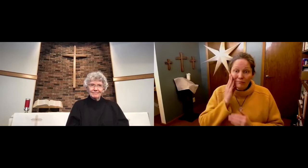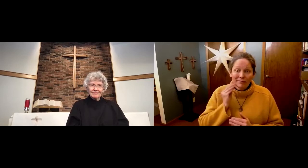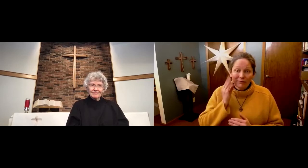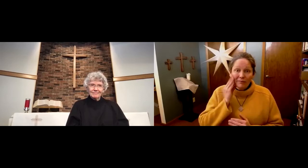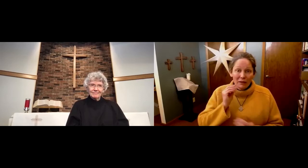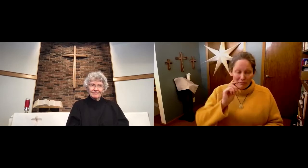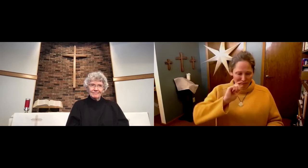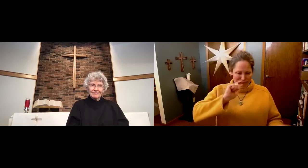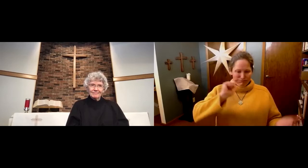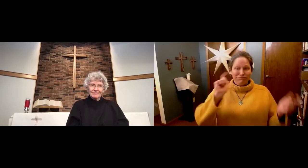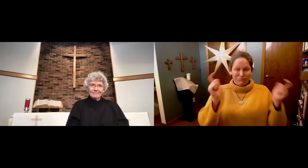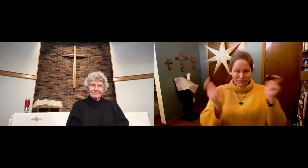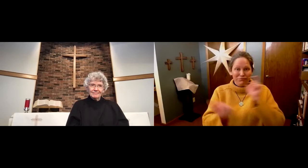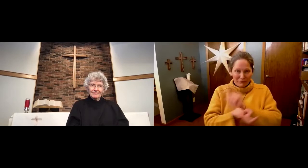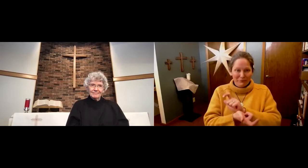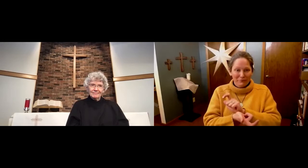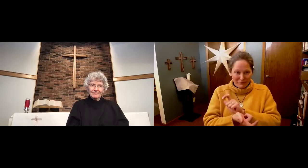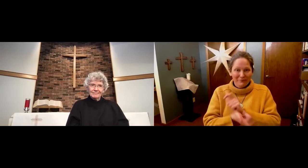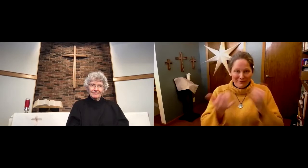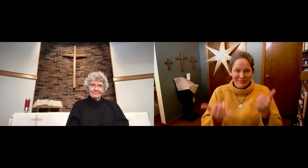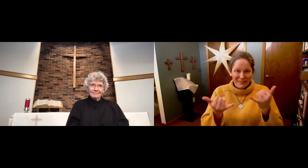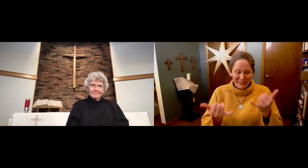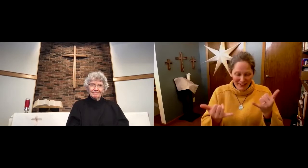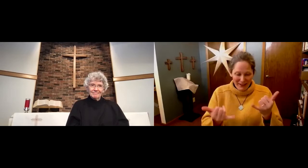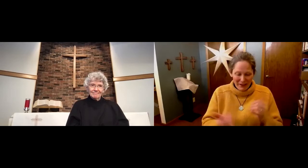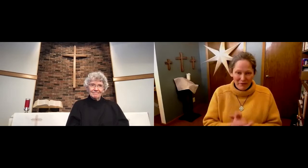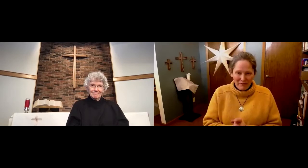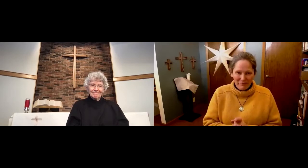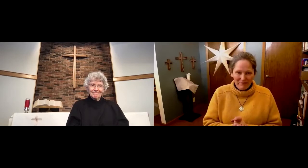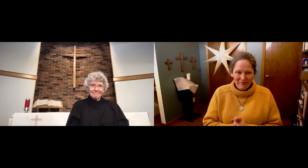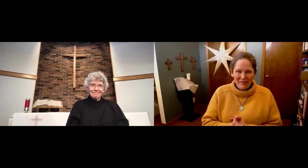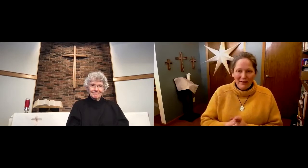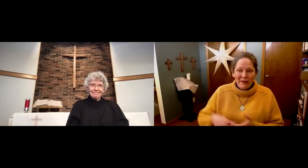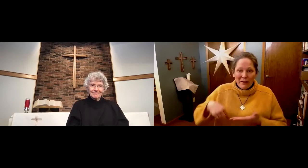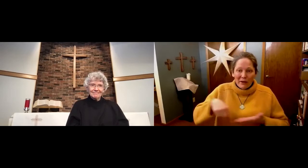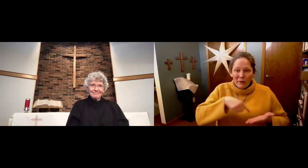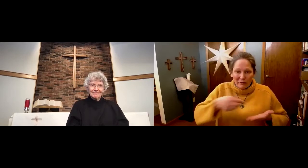Friends, that we pray that you would experience your own transfiguration today.